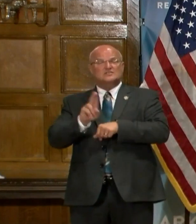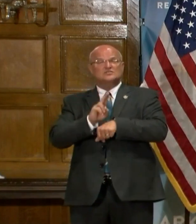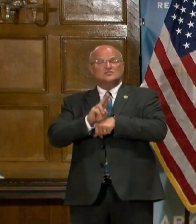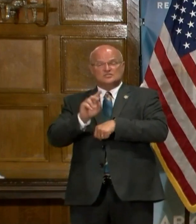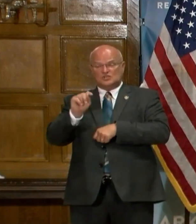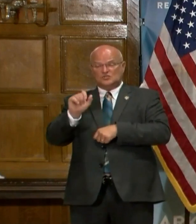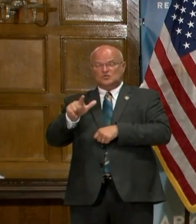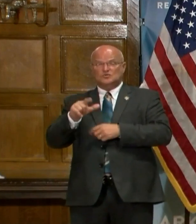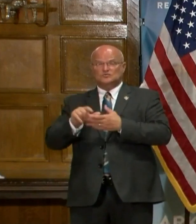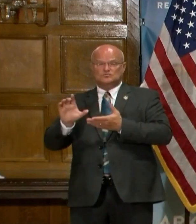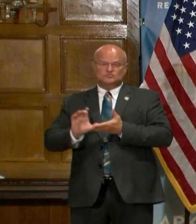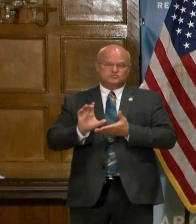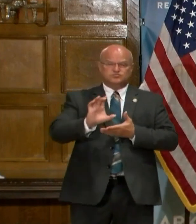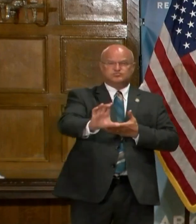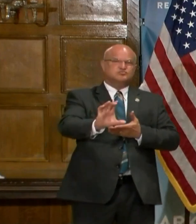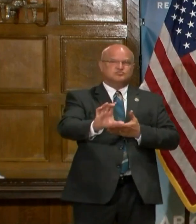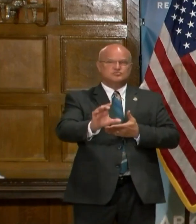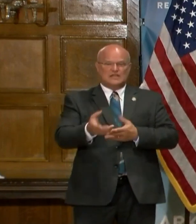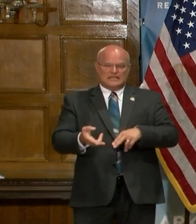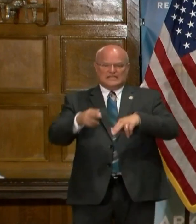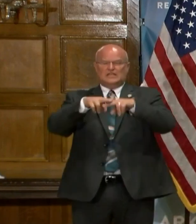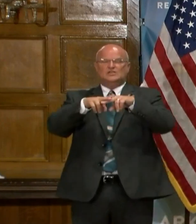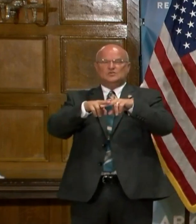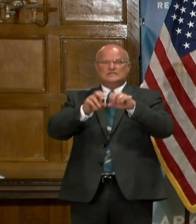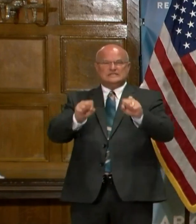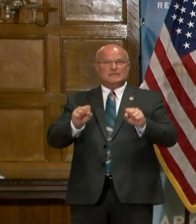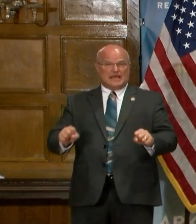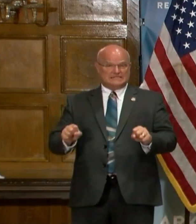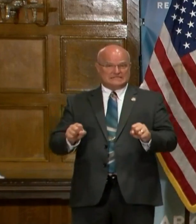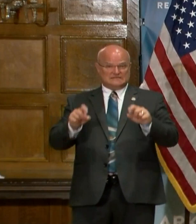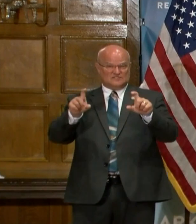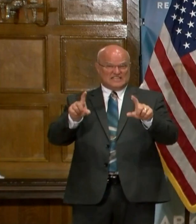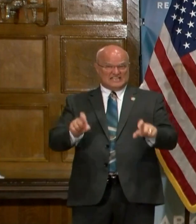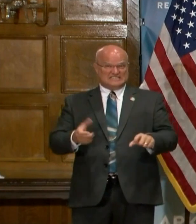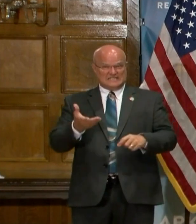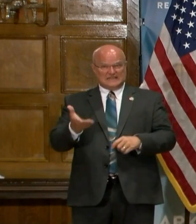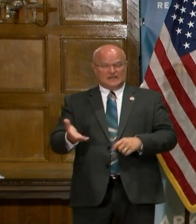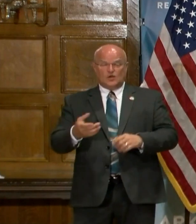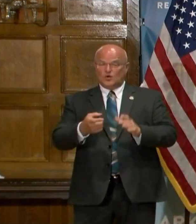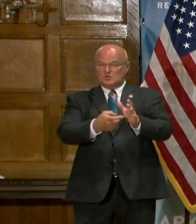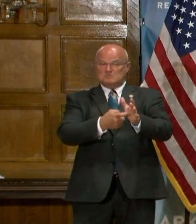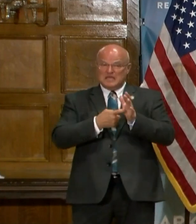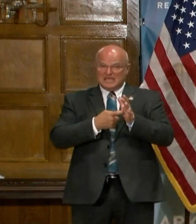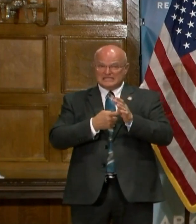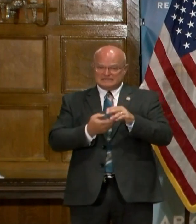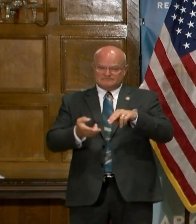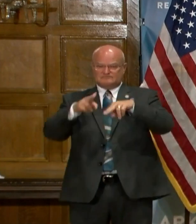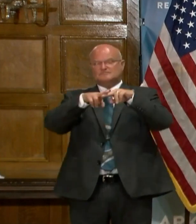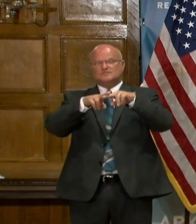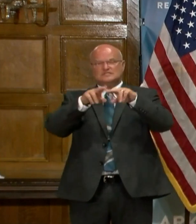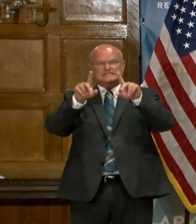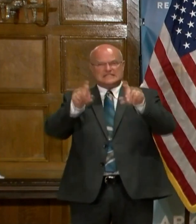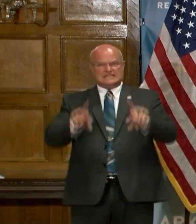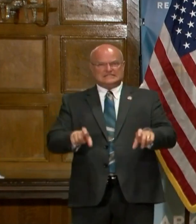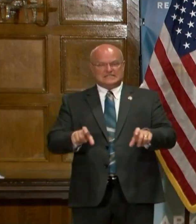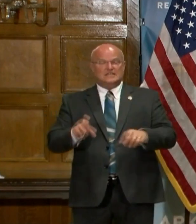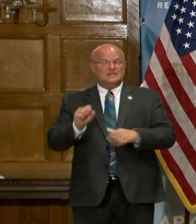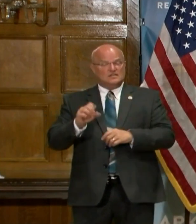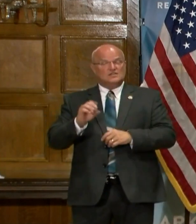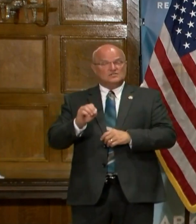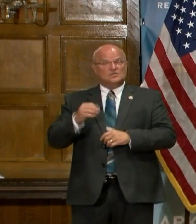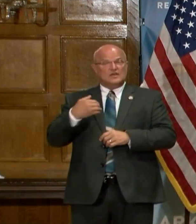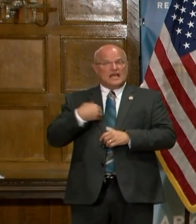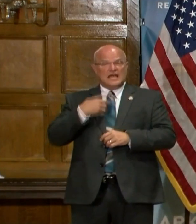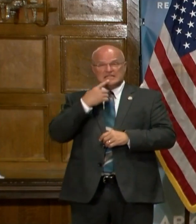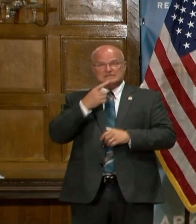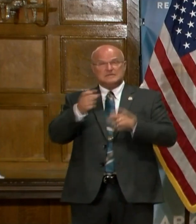to incentivize increased capacity or mandate increased capacity. And so it